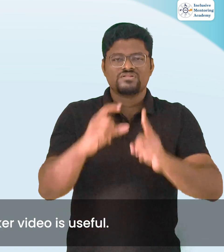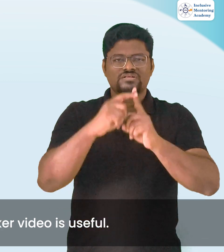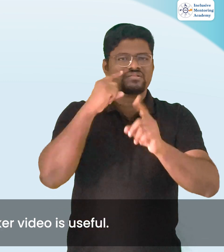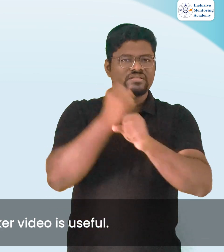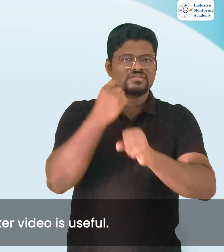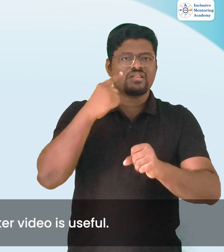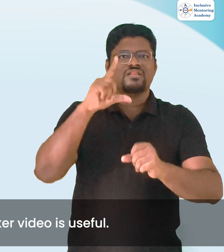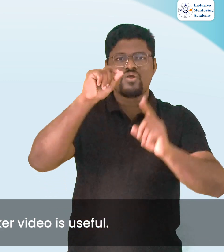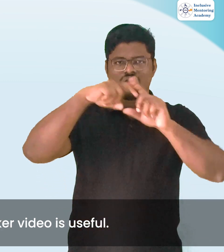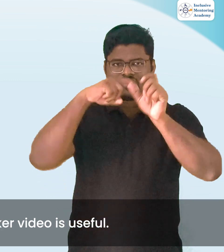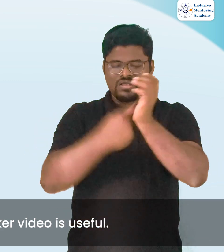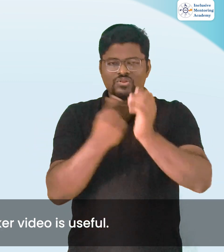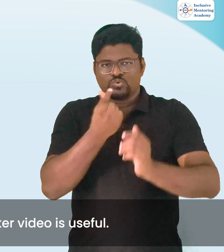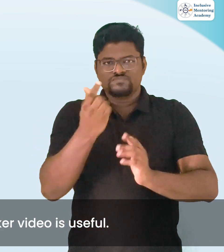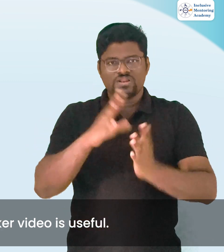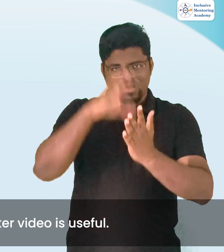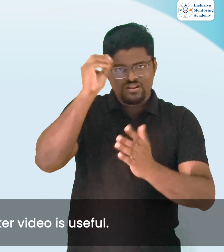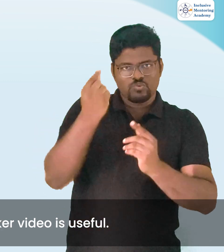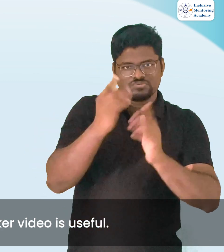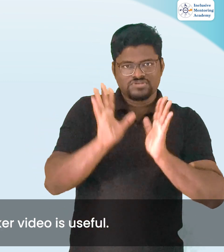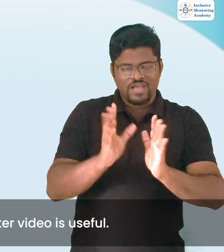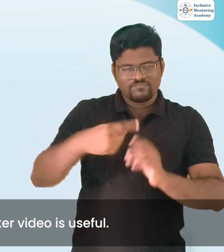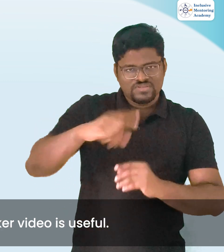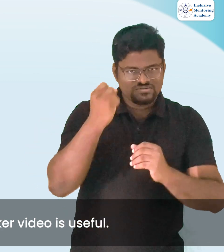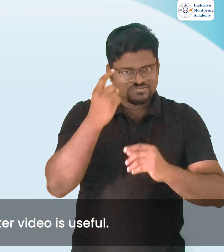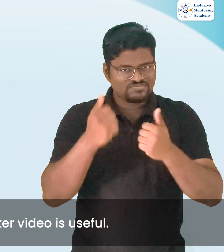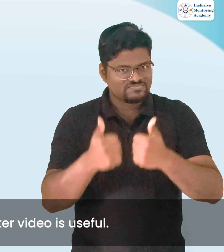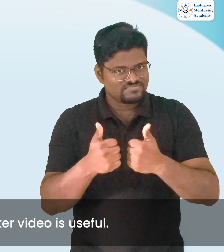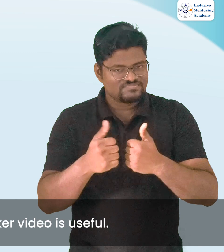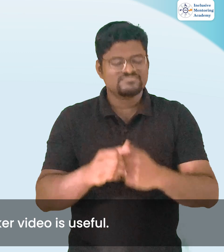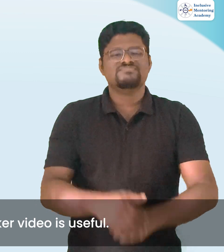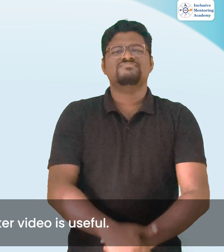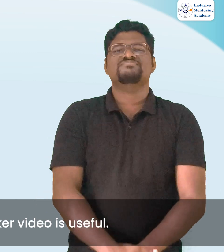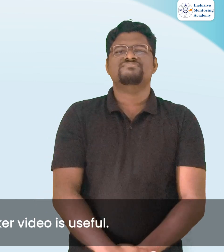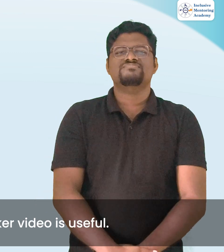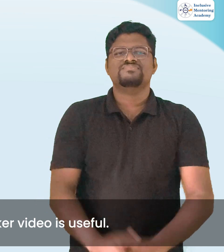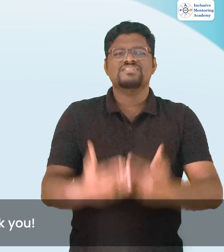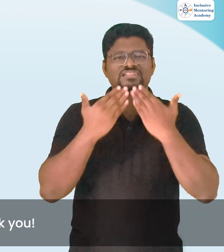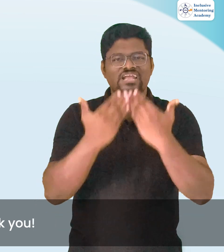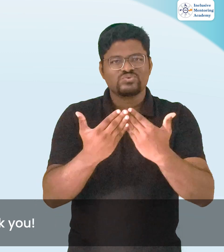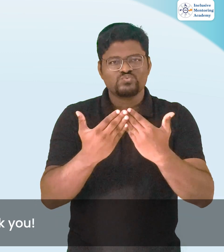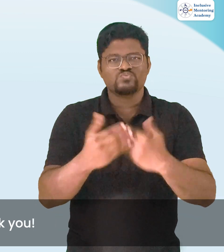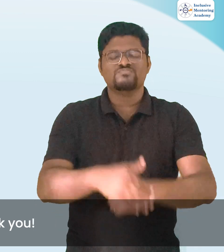Hope this DigiLocker video is useful. Thank you.